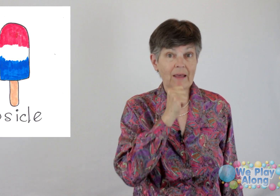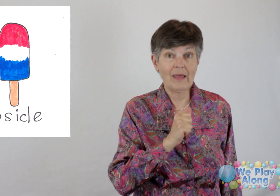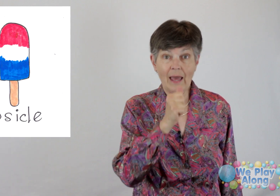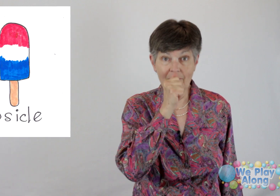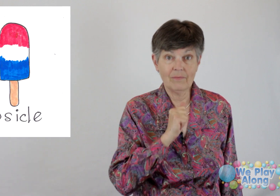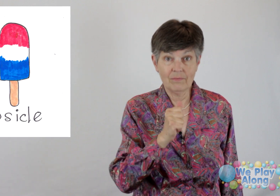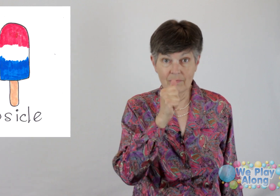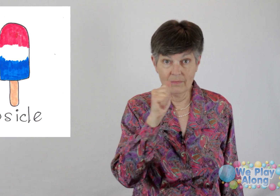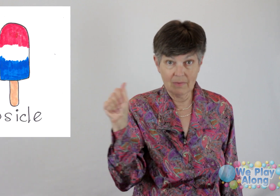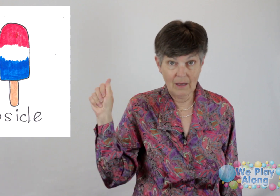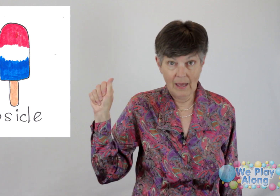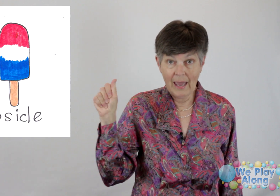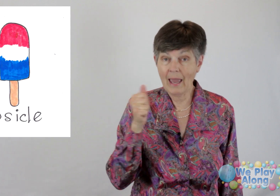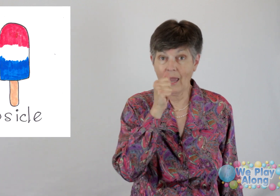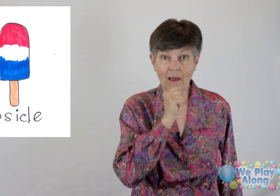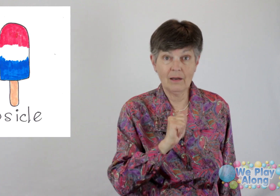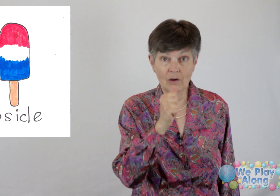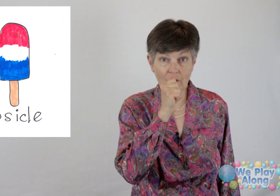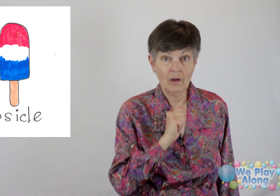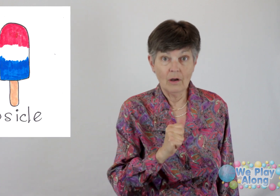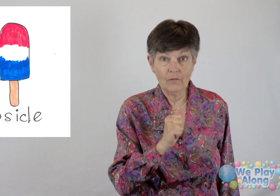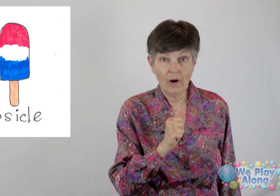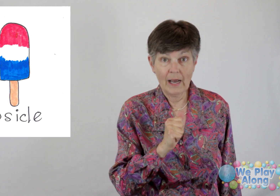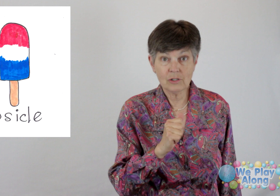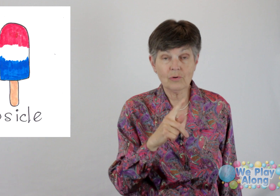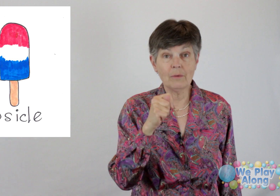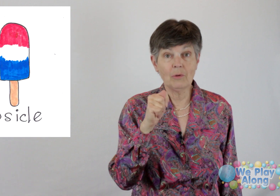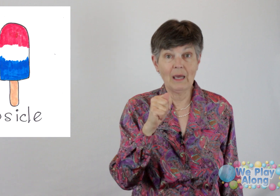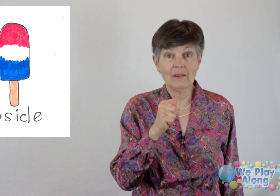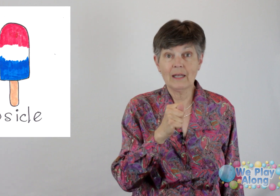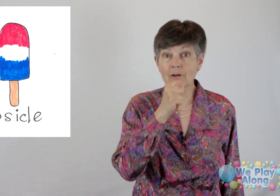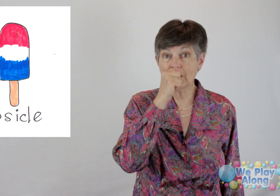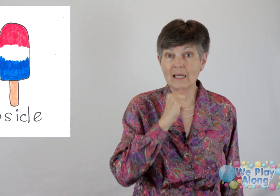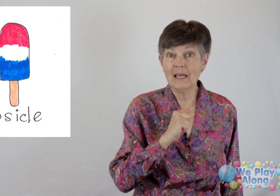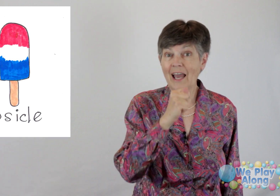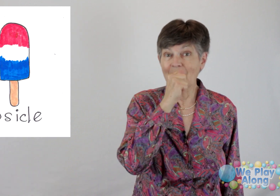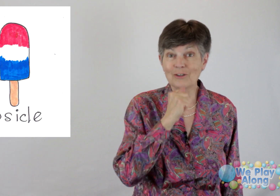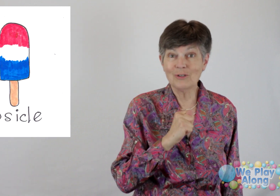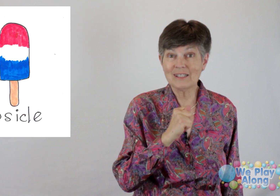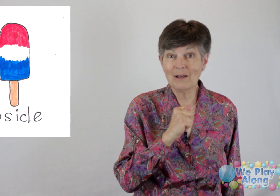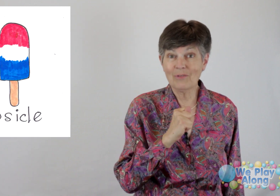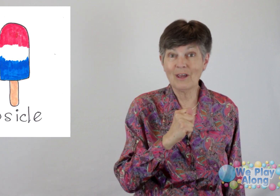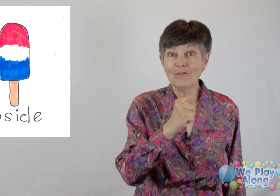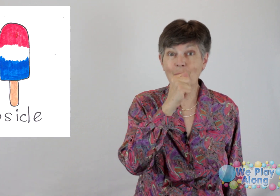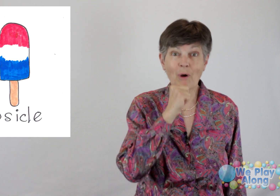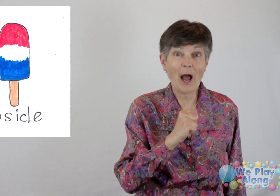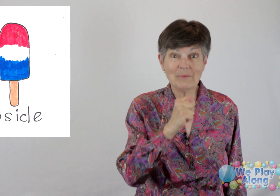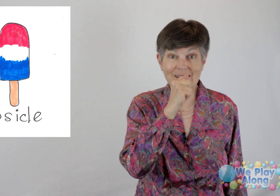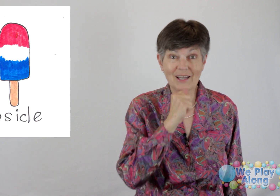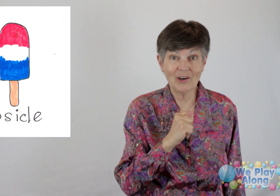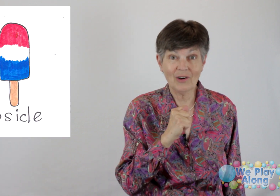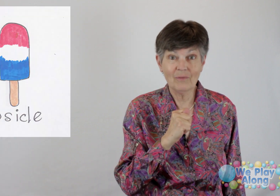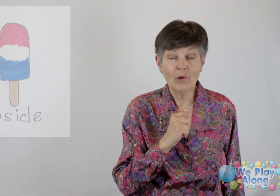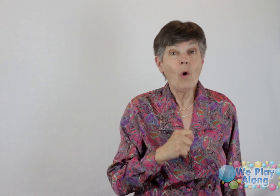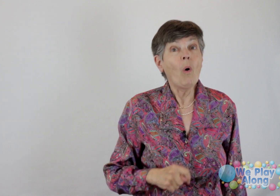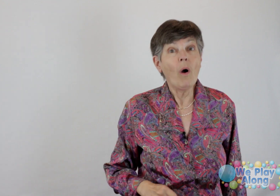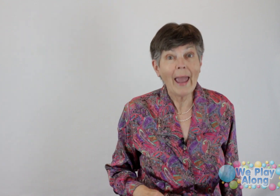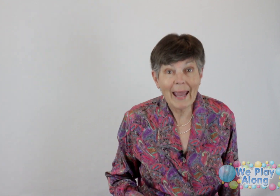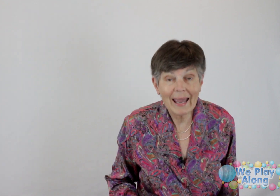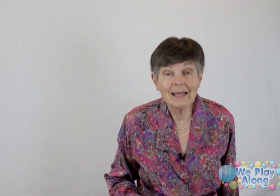the A hand here for ice cream, you make the letter T, and you do the same thing for popsicle. And